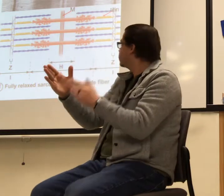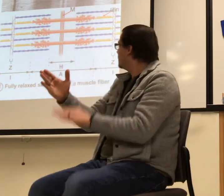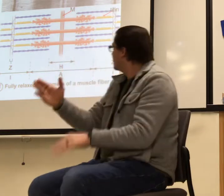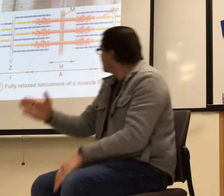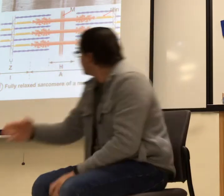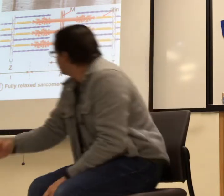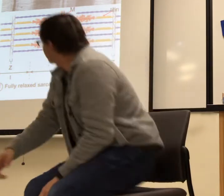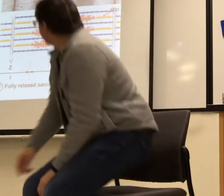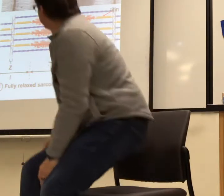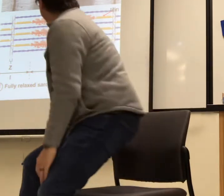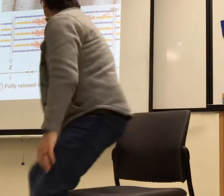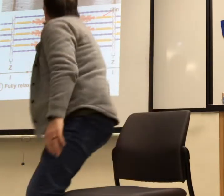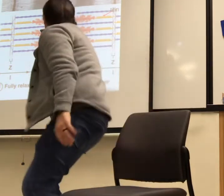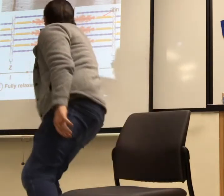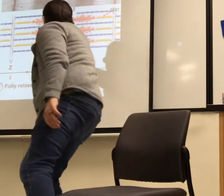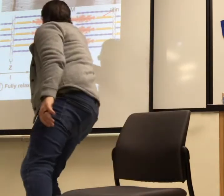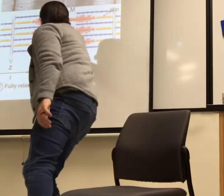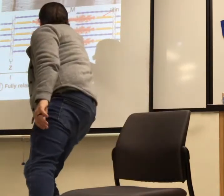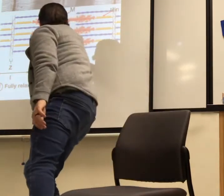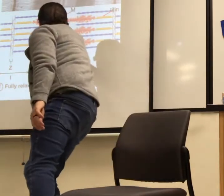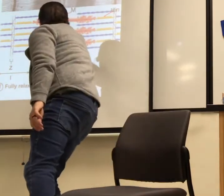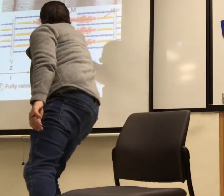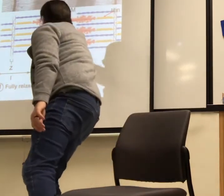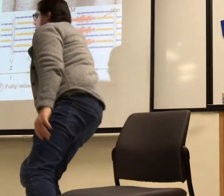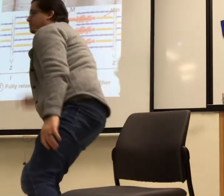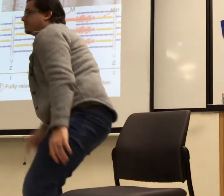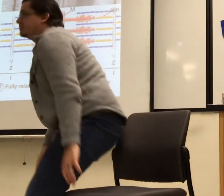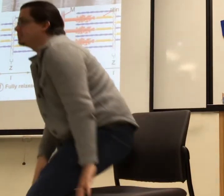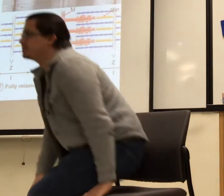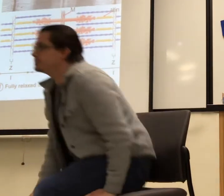that's the zone where you only have thick filaments.